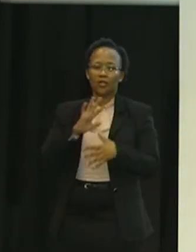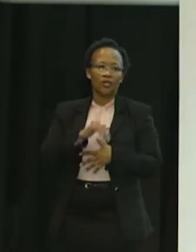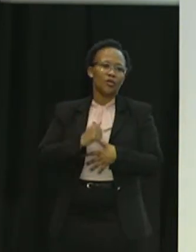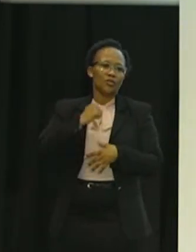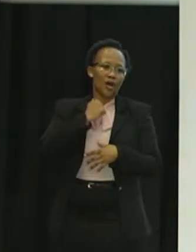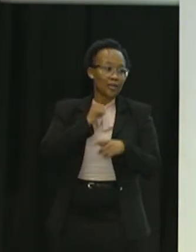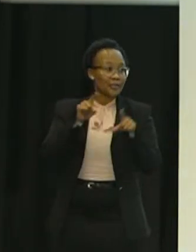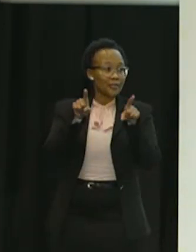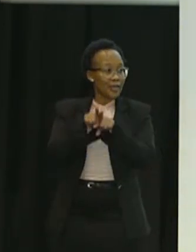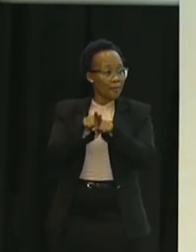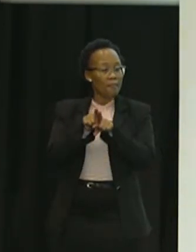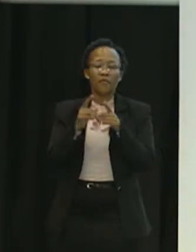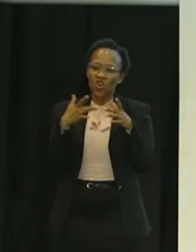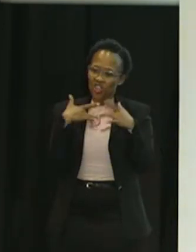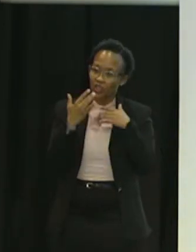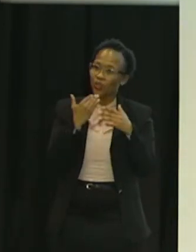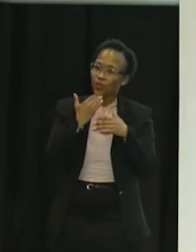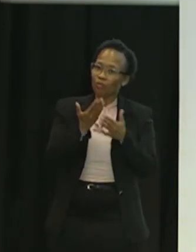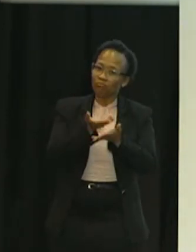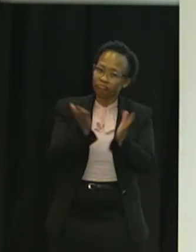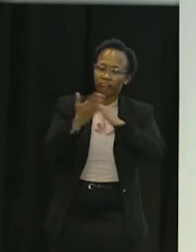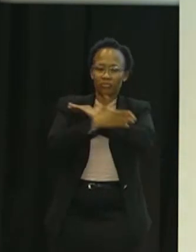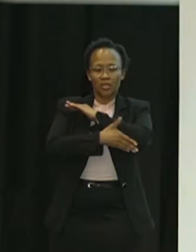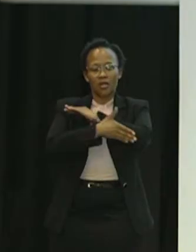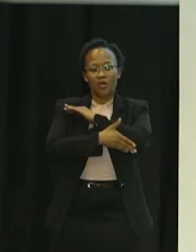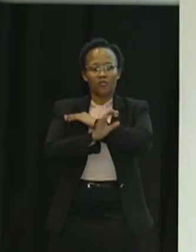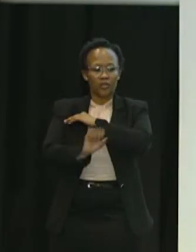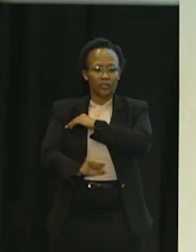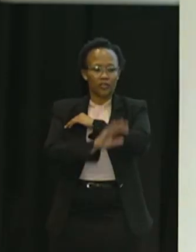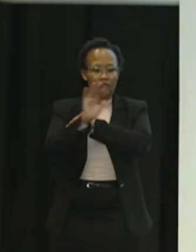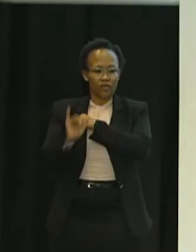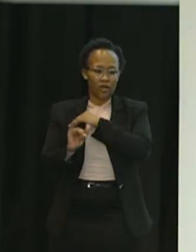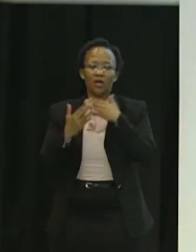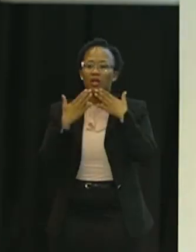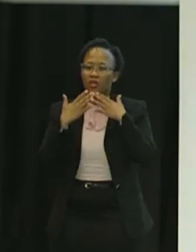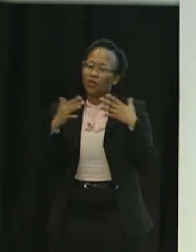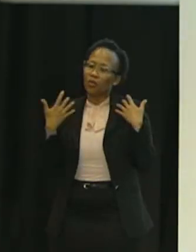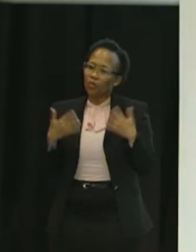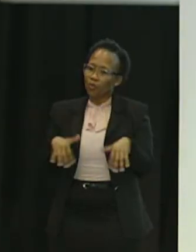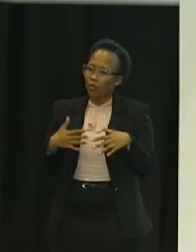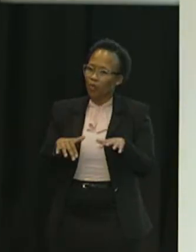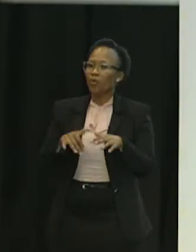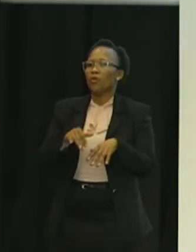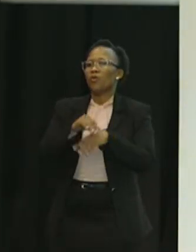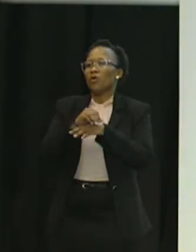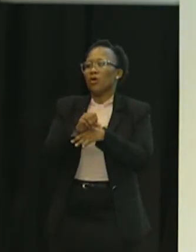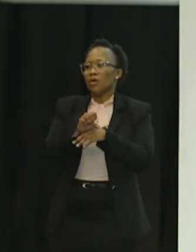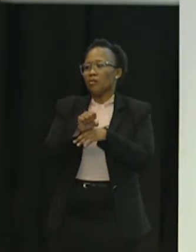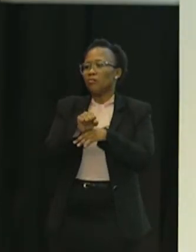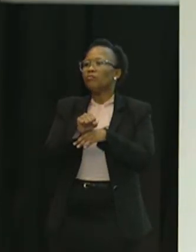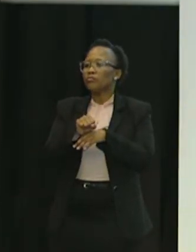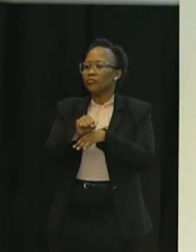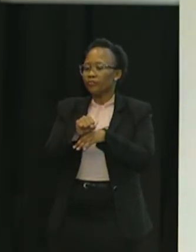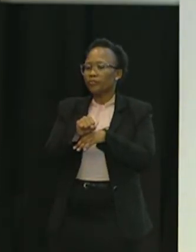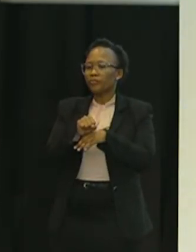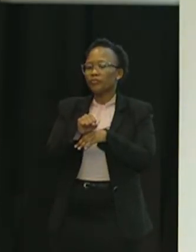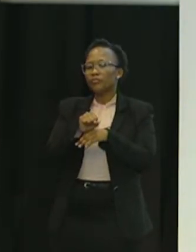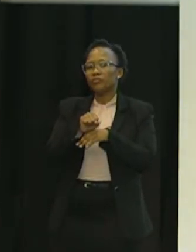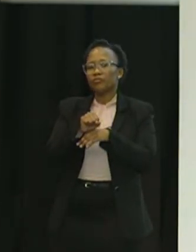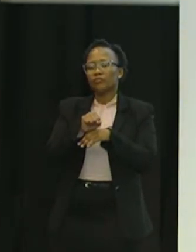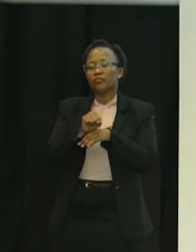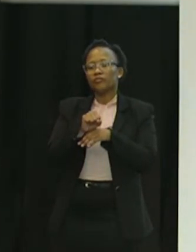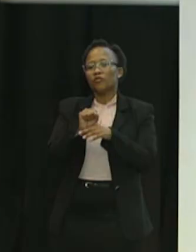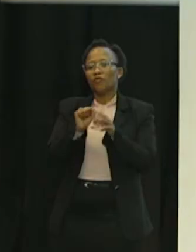the country. I would also like to thank SANAC for collaborating with the major stakeholders in the country and also engaging